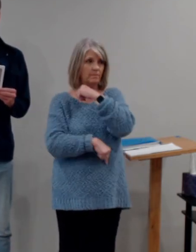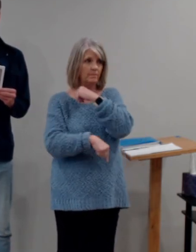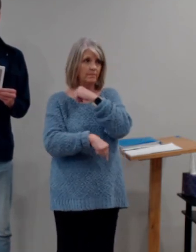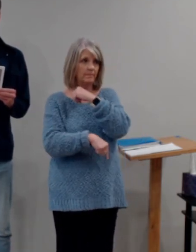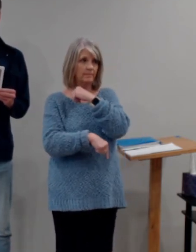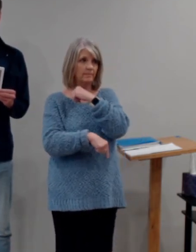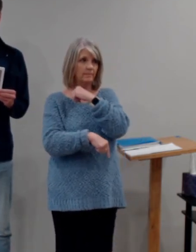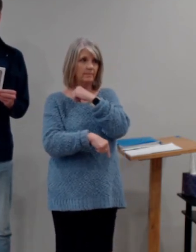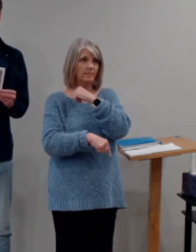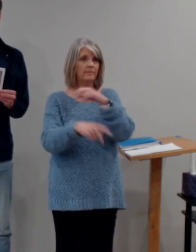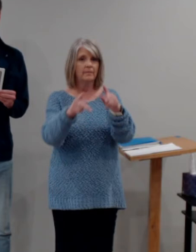Place your sin.